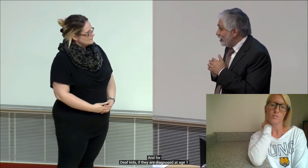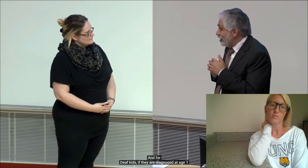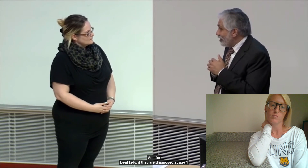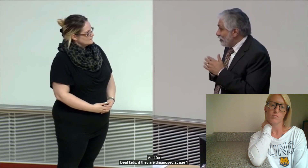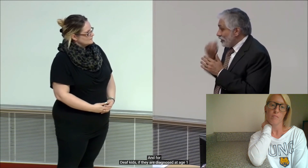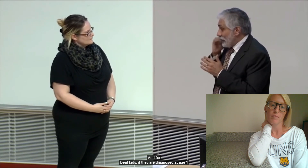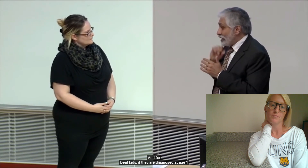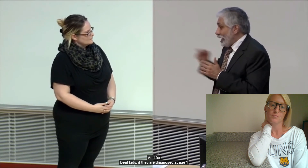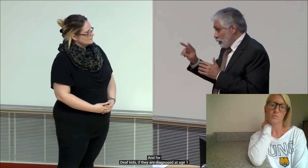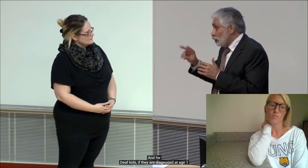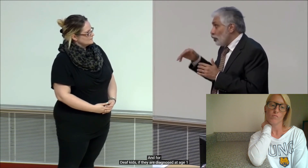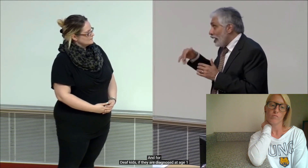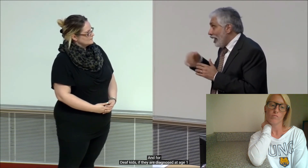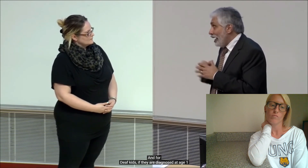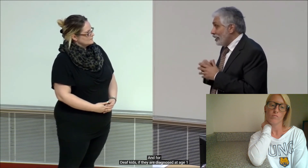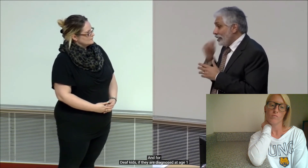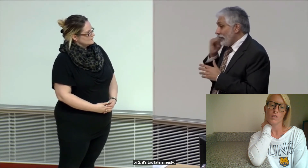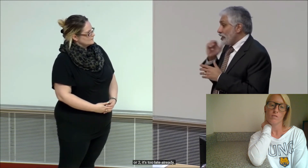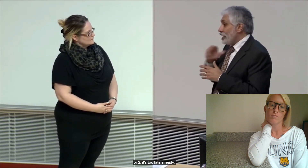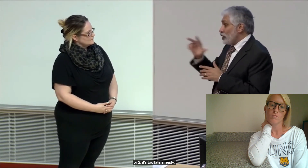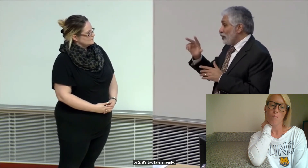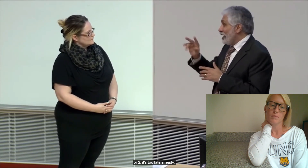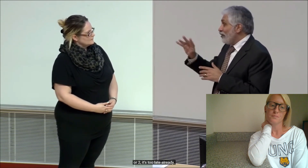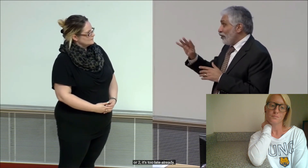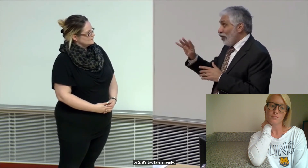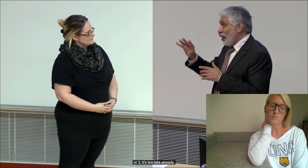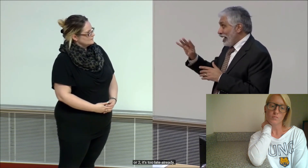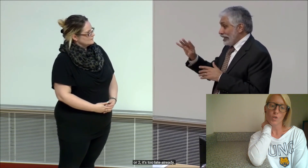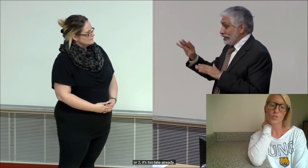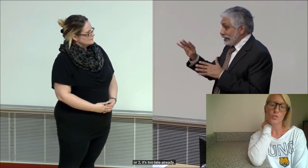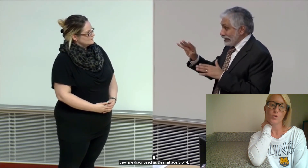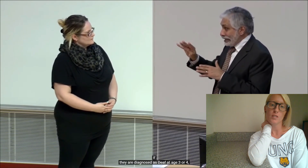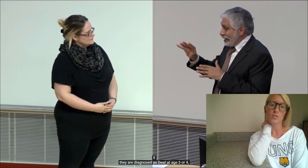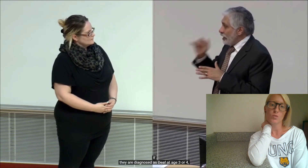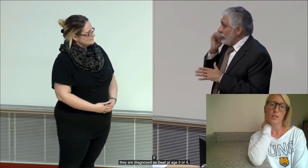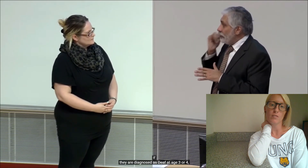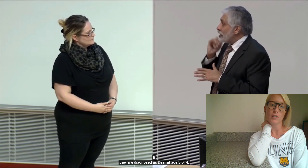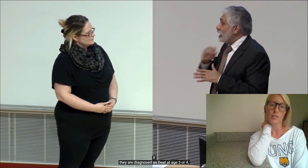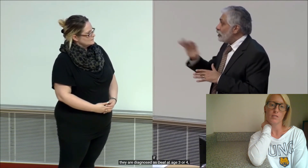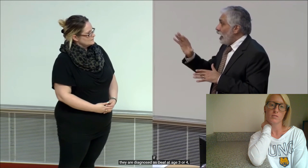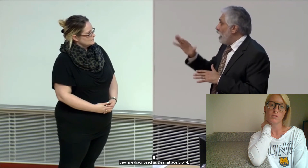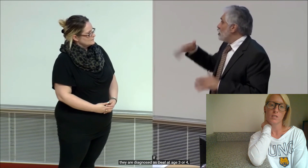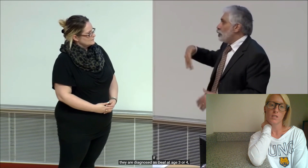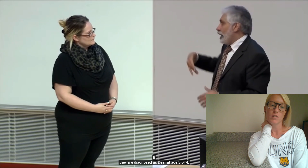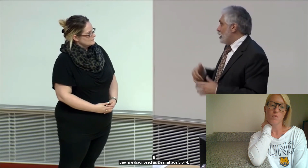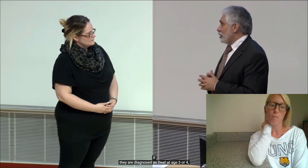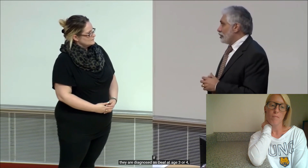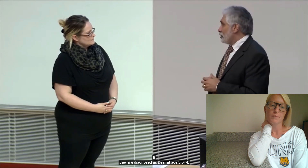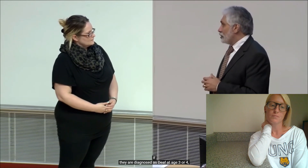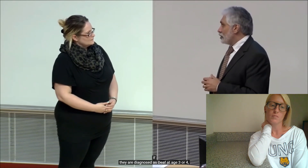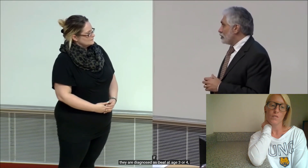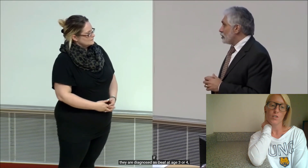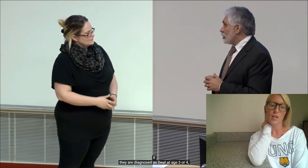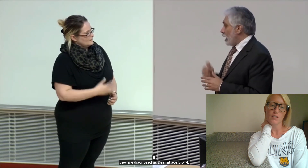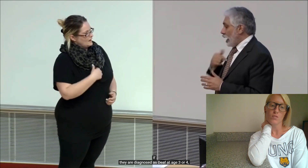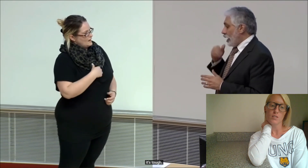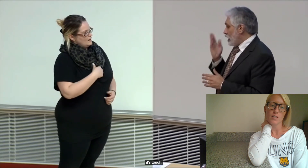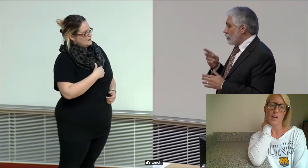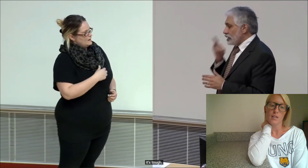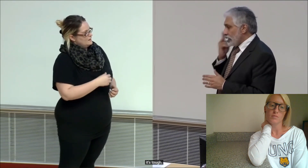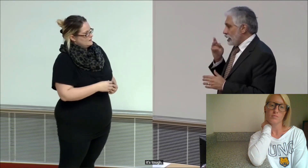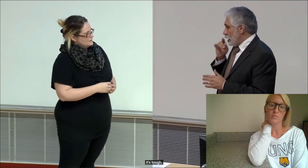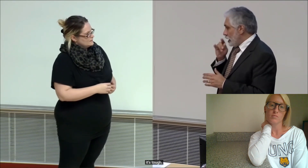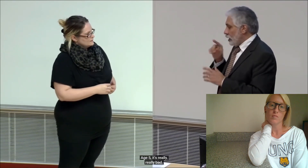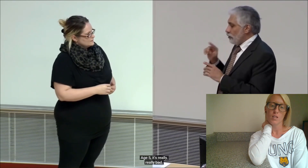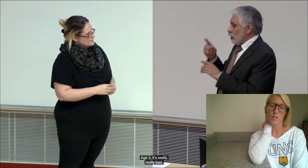age if they're 1. diagnosed at age 1 or 2, it's too late already. Or If they're 2, it's too late diagnosed already. as deaf at age 3 or 4, If they're it's tough.